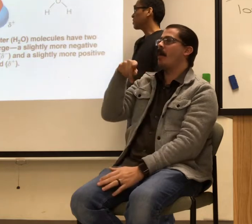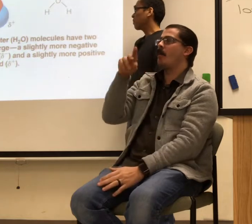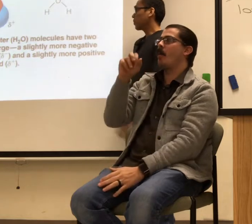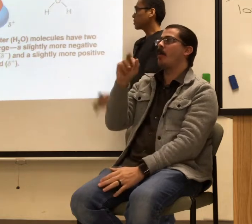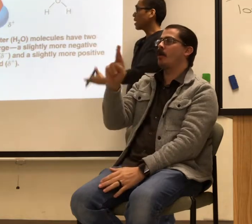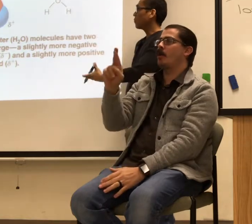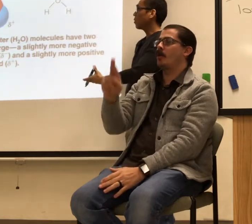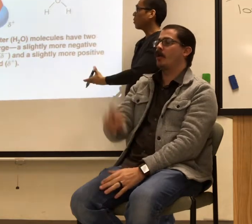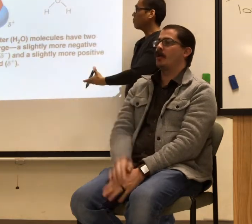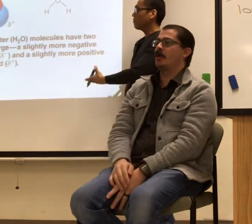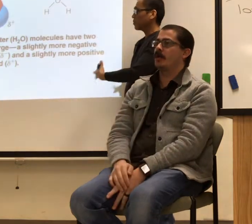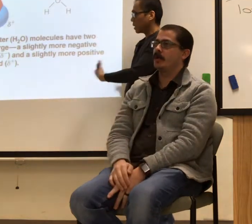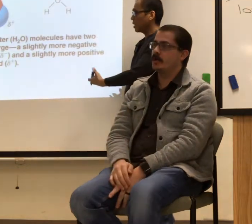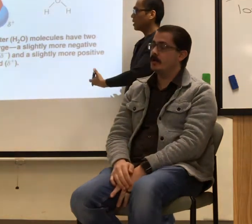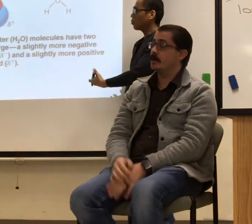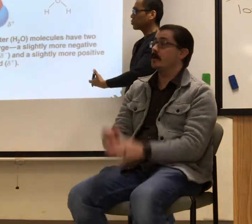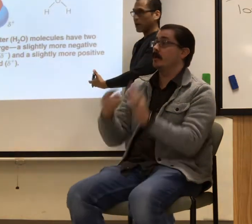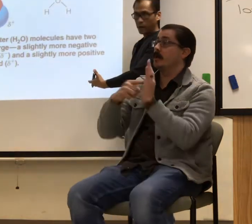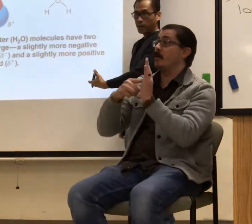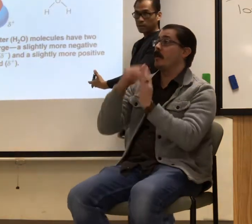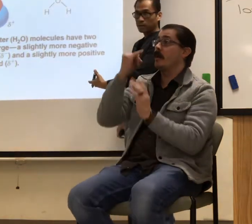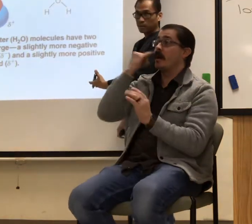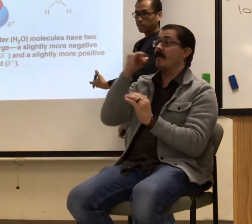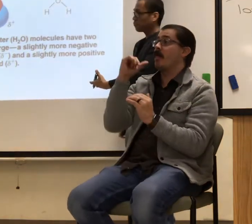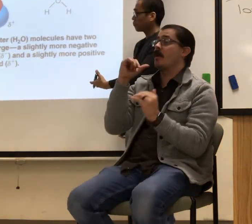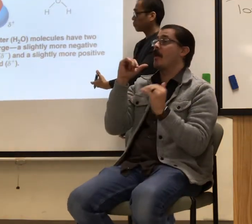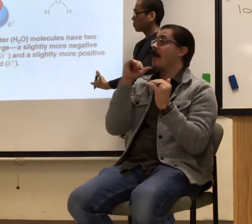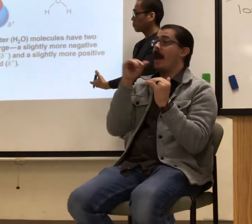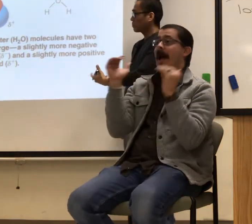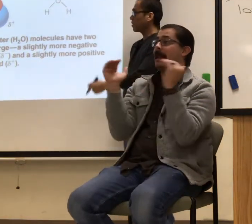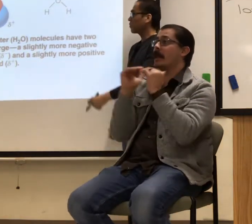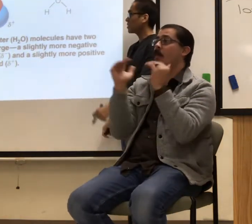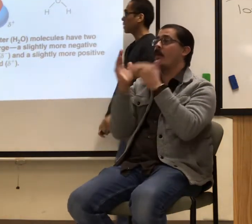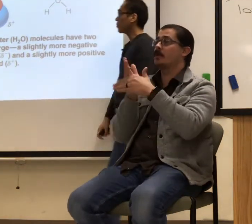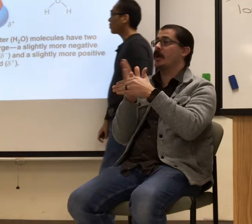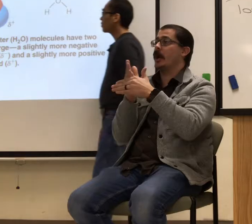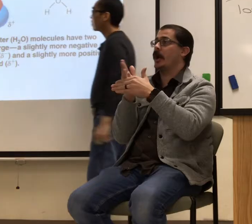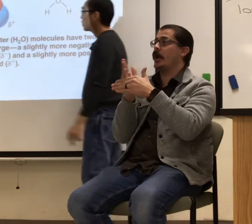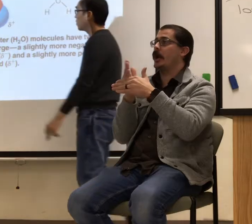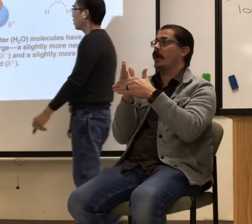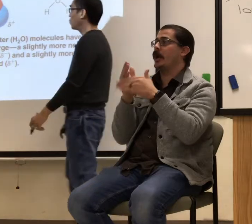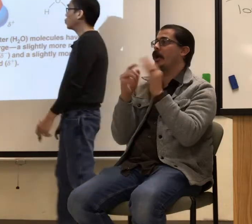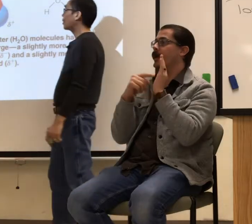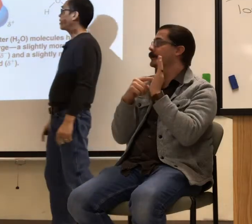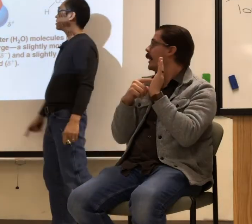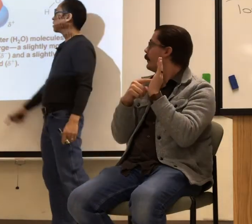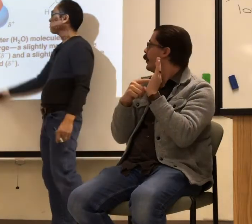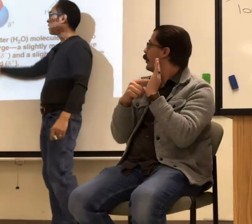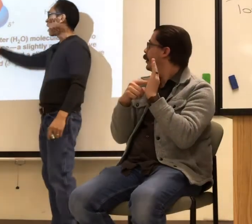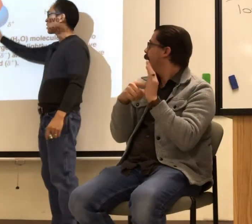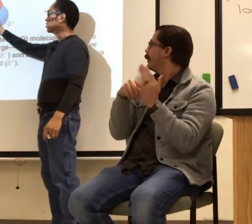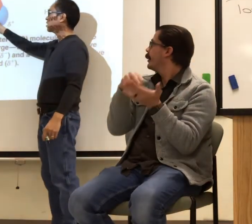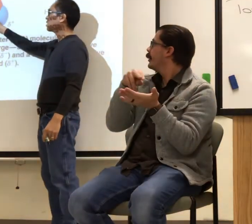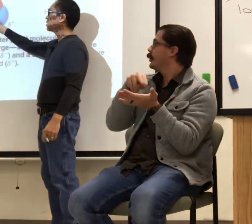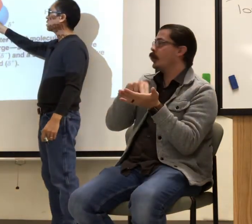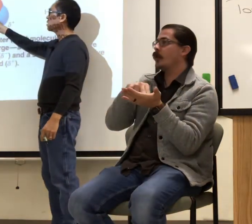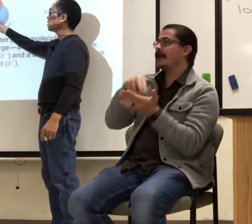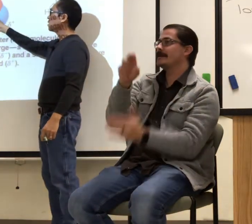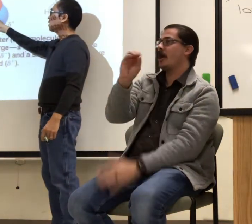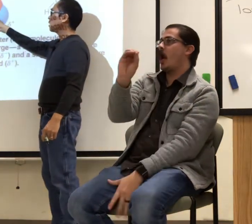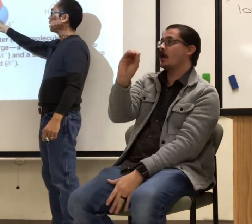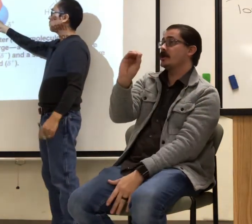All right, so for example, if there's unequal sharing, say for example, the nucleus of the